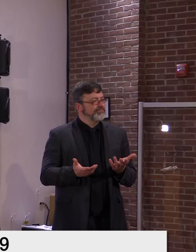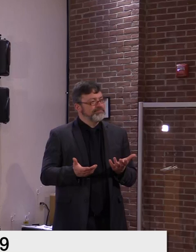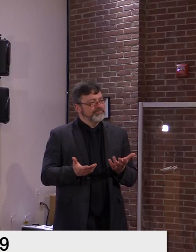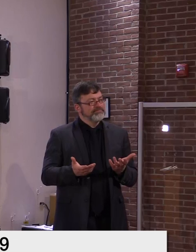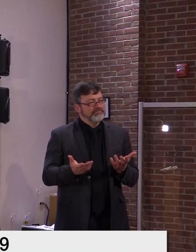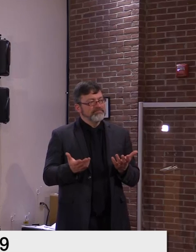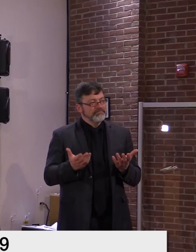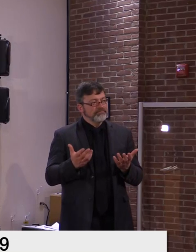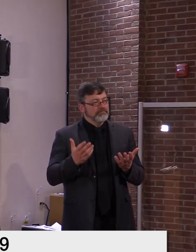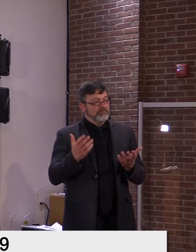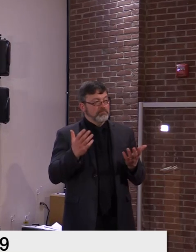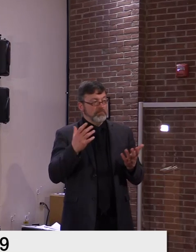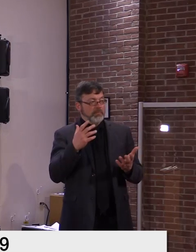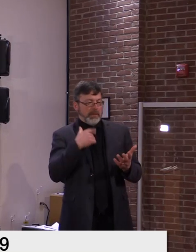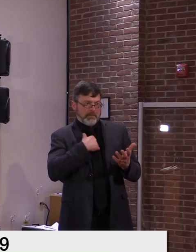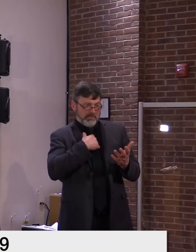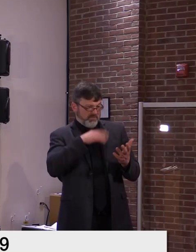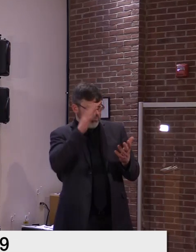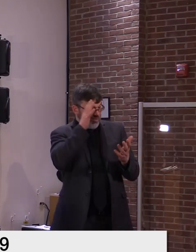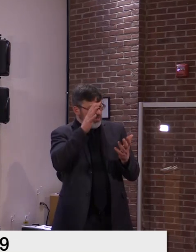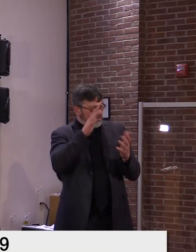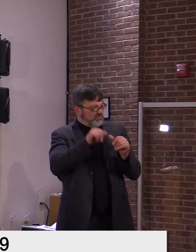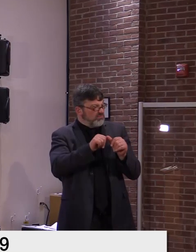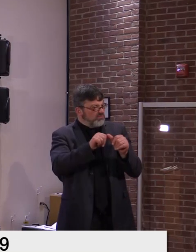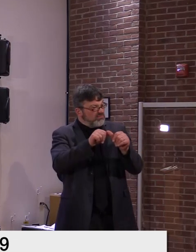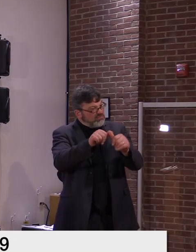as we speak, because